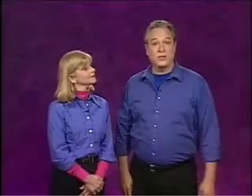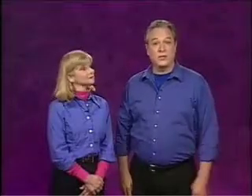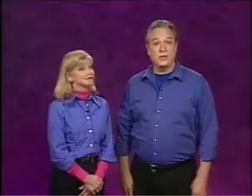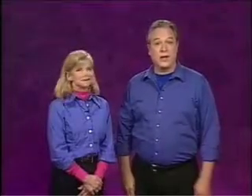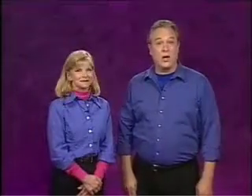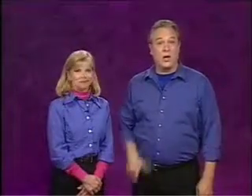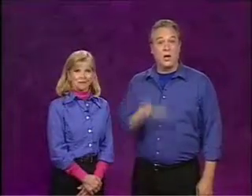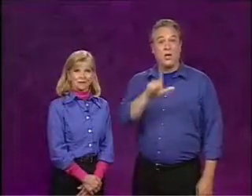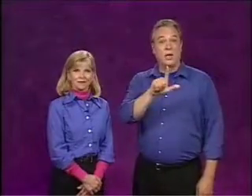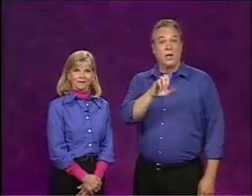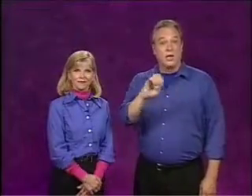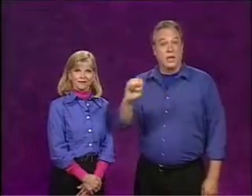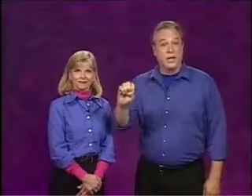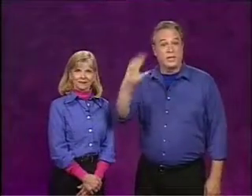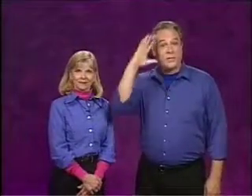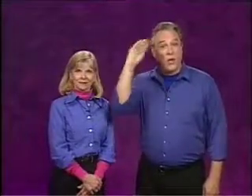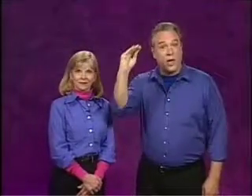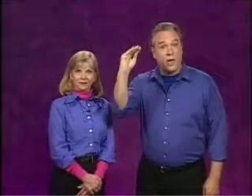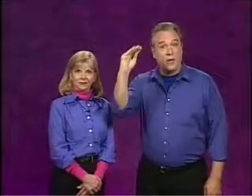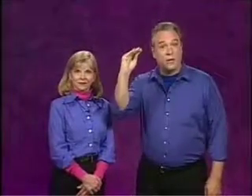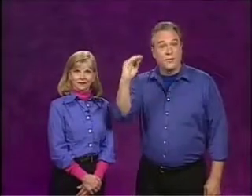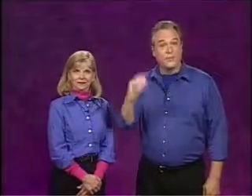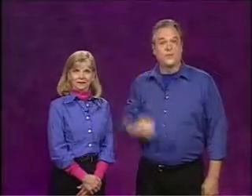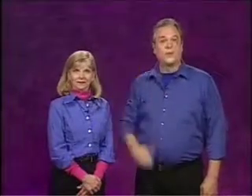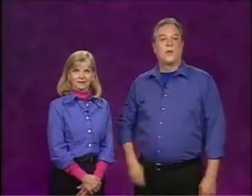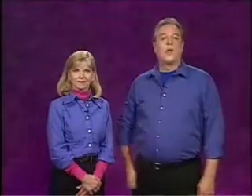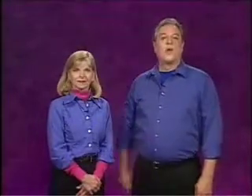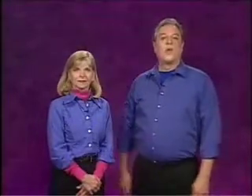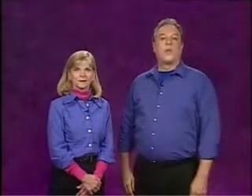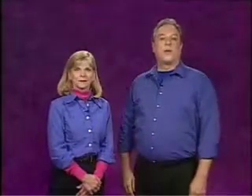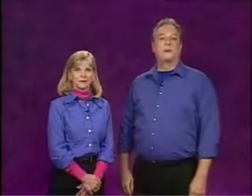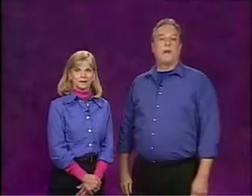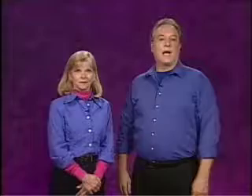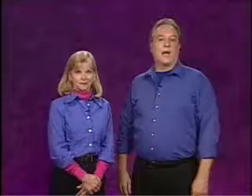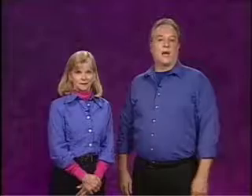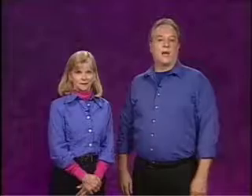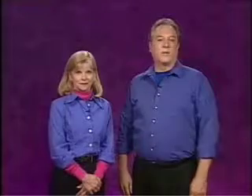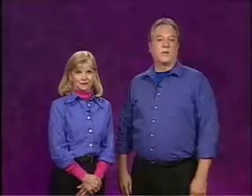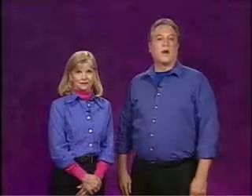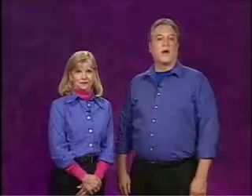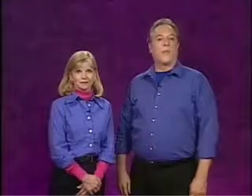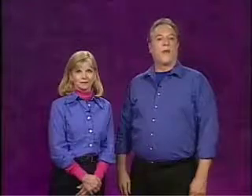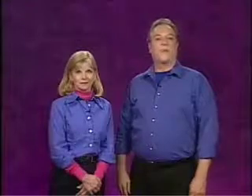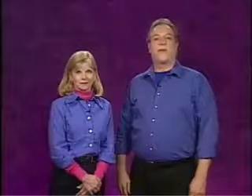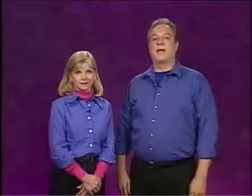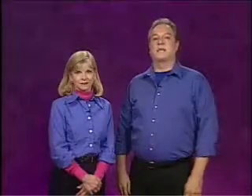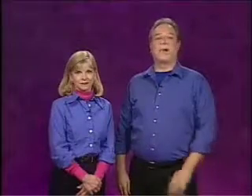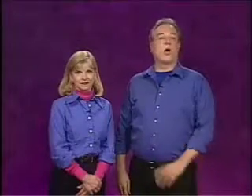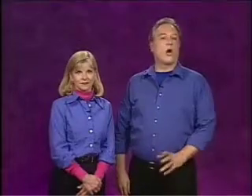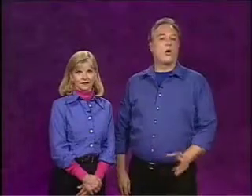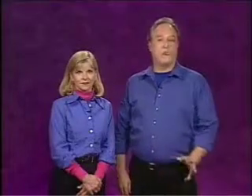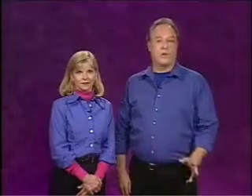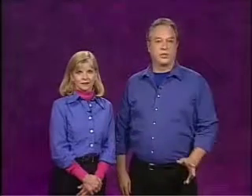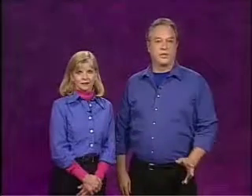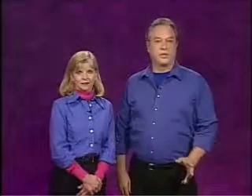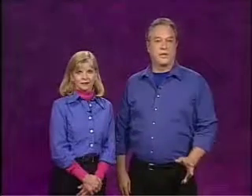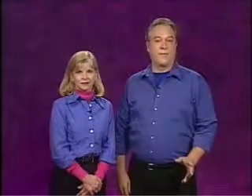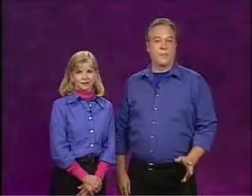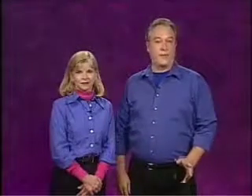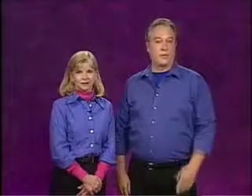question now. Lee is a boy? Raised eyebrows are a part of asking all questions that can be answered